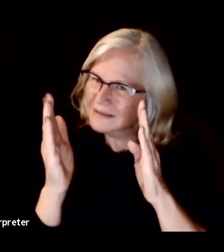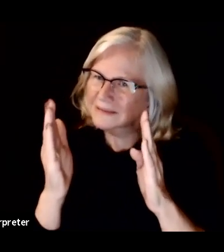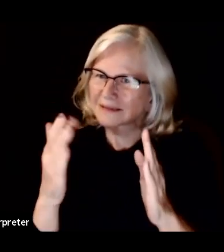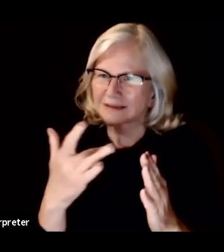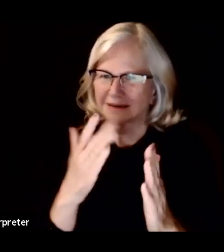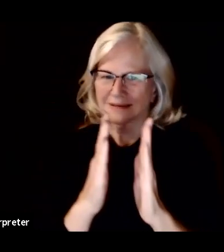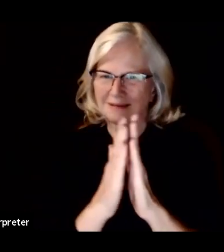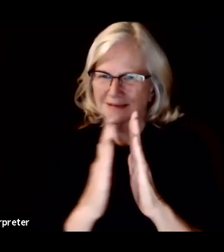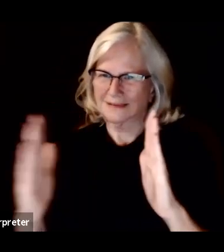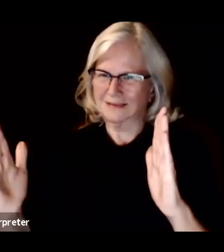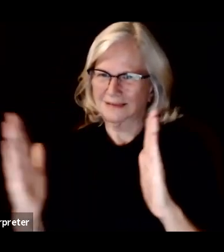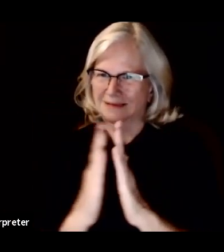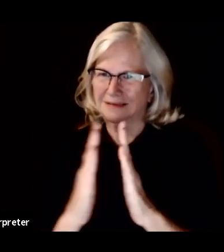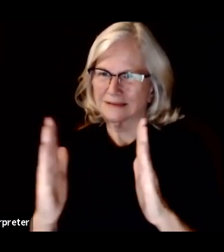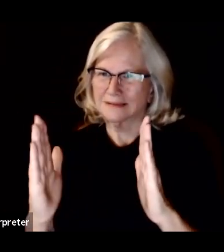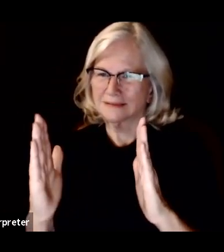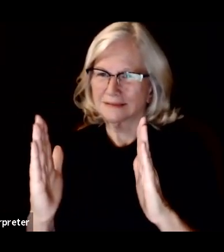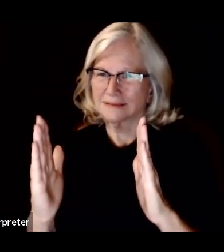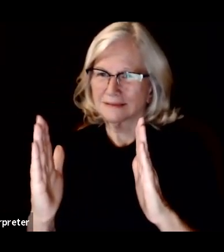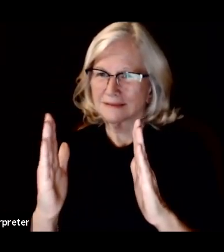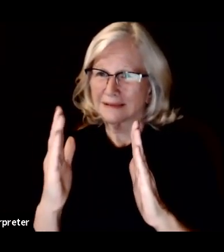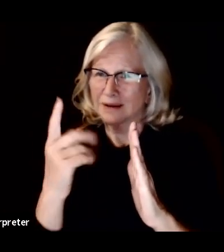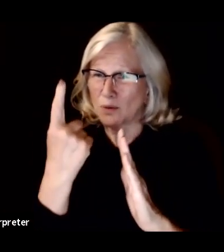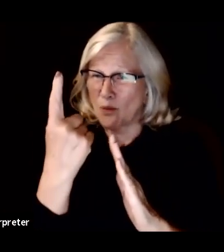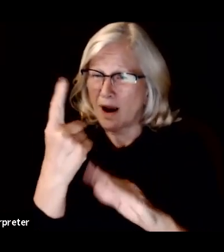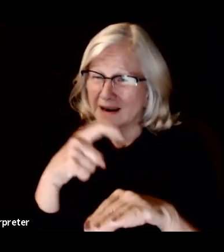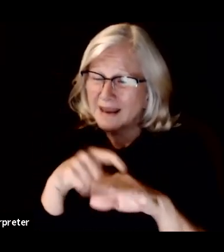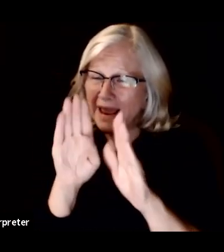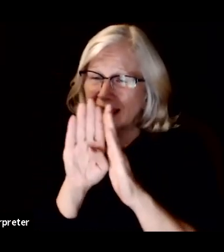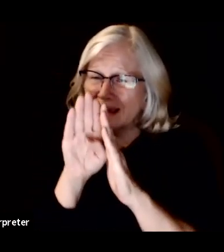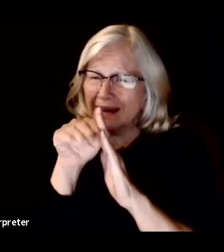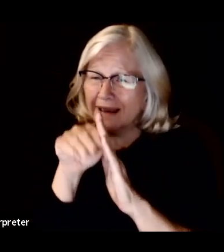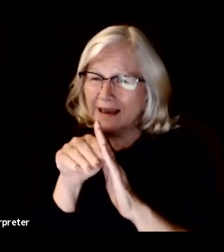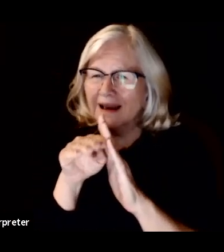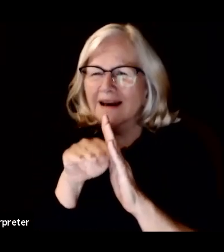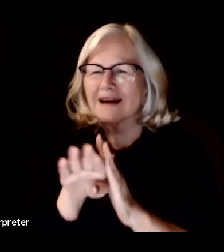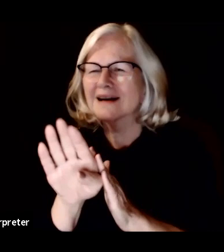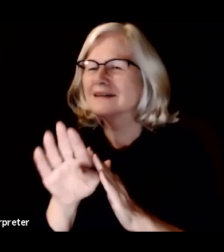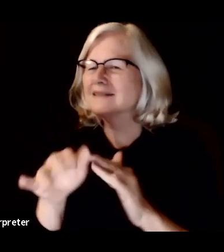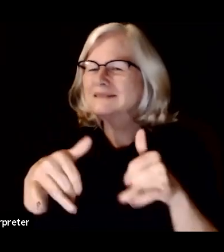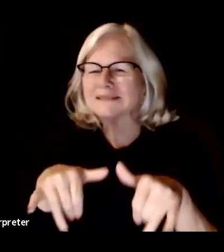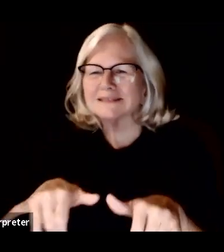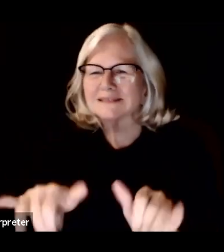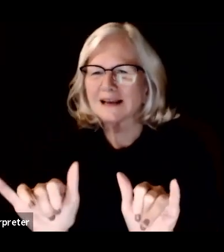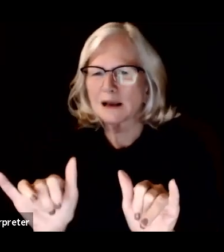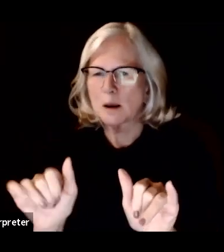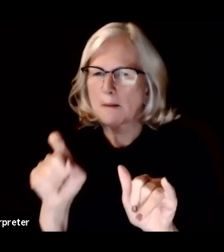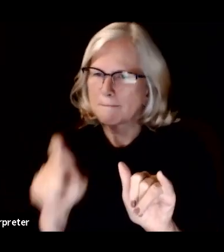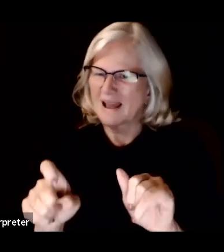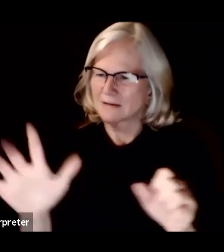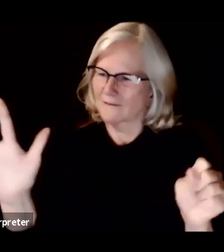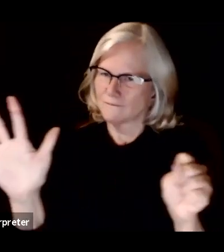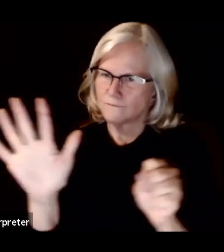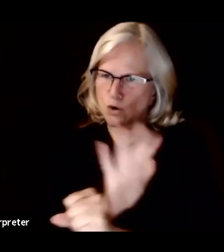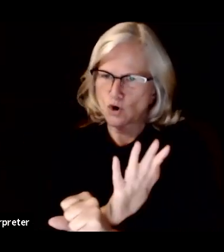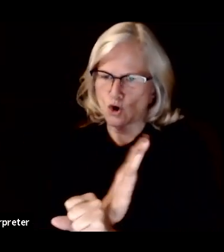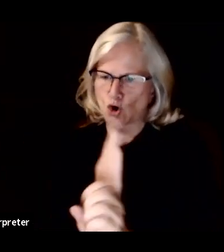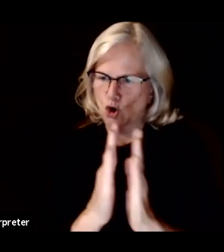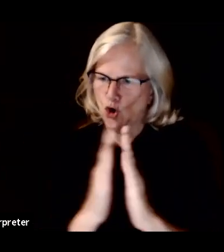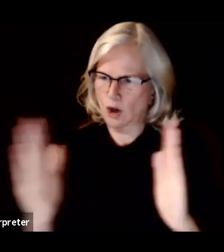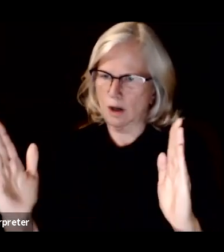not account for disease spread that may have occurred during Labor Day weekend or the first few weeks of school. We have seen increases